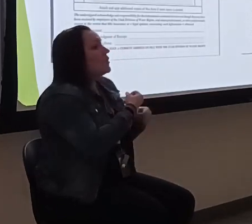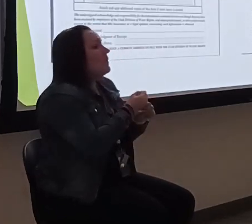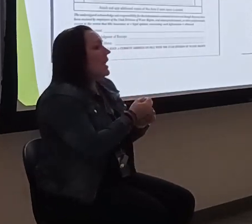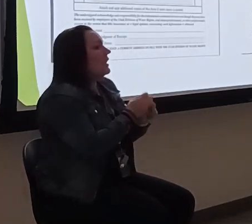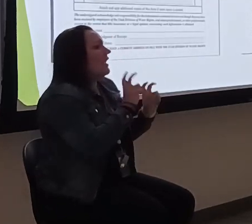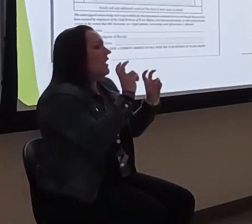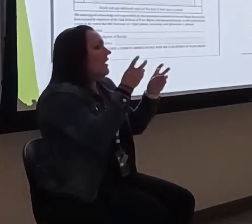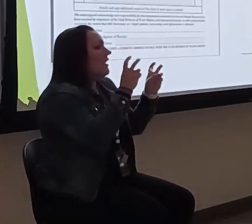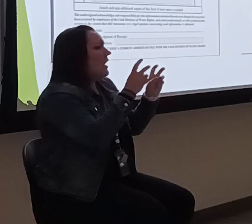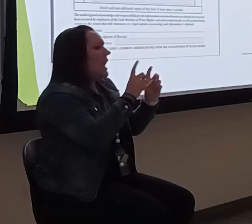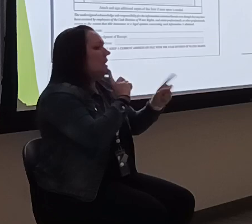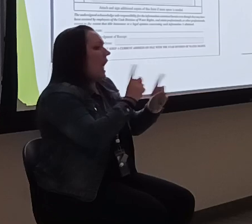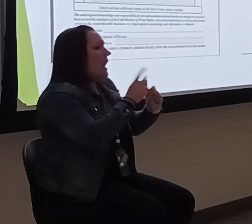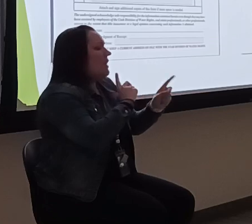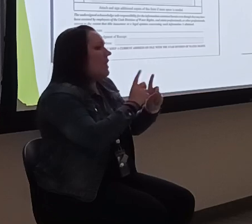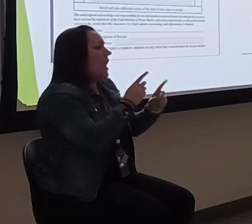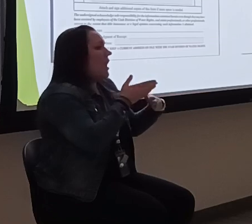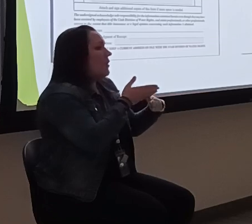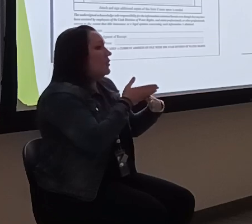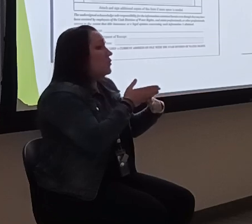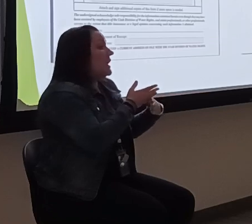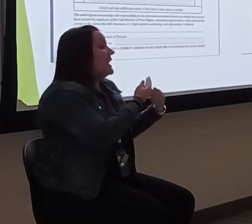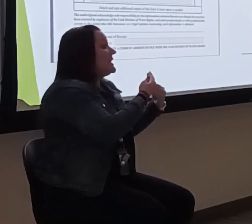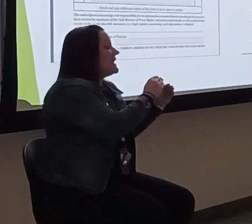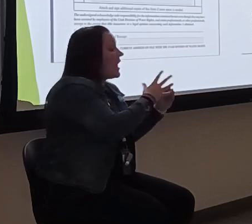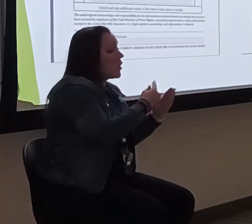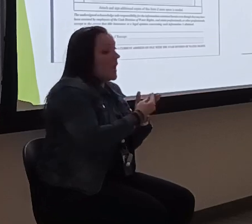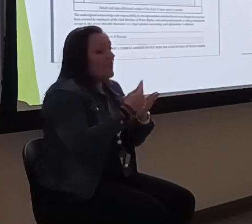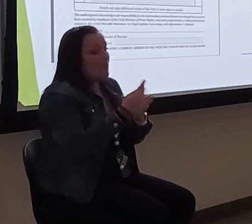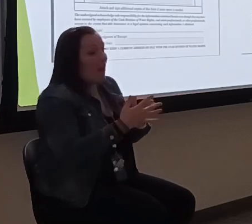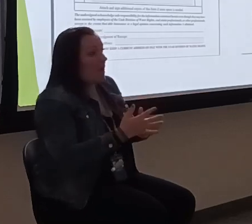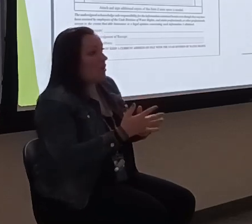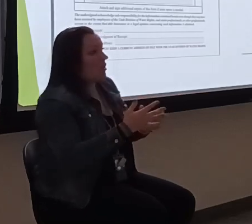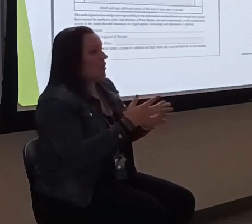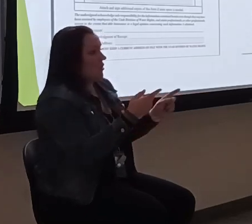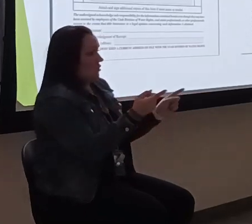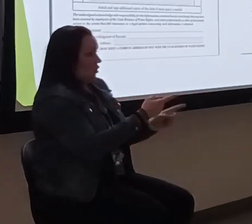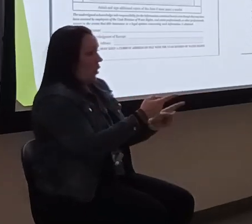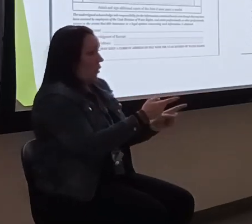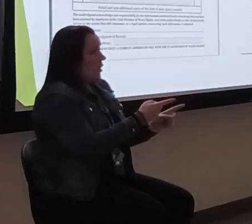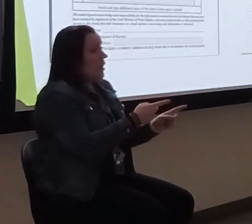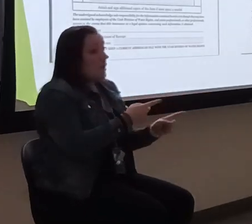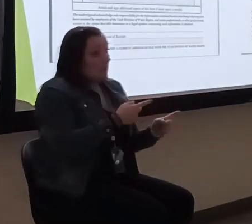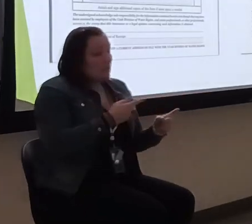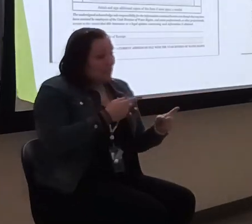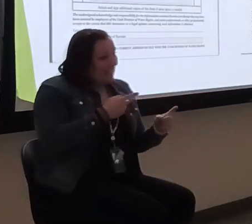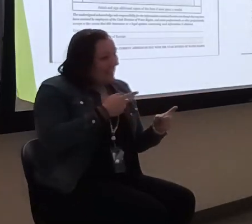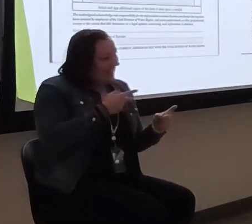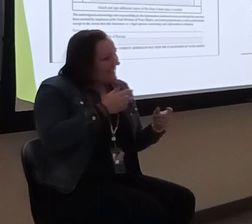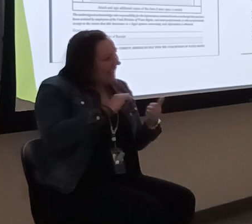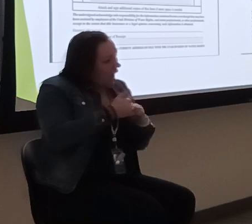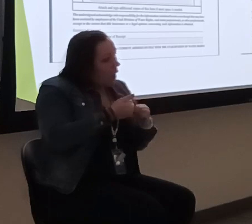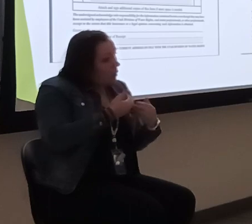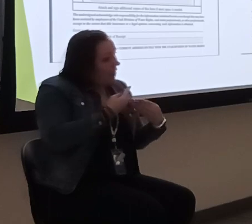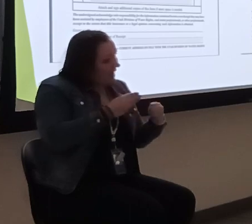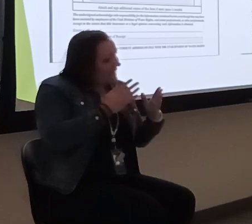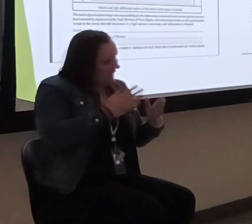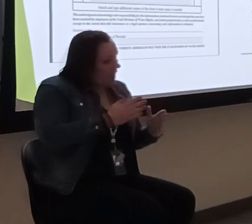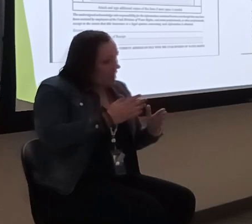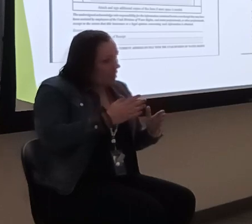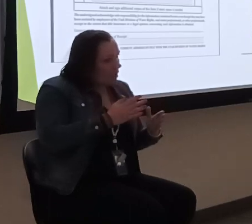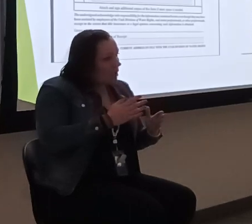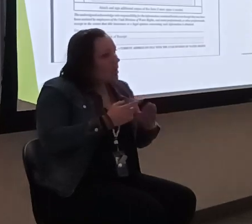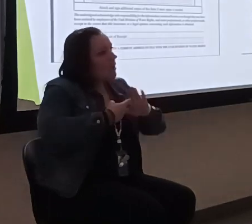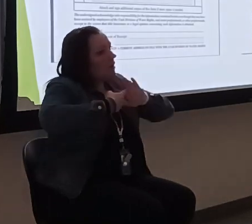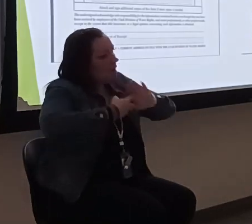dialogue between the seller and the buyer and to get them talking about water rights. So in the future, we would hope that you would use these